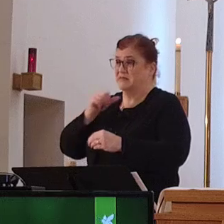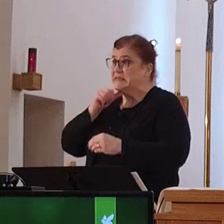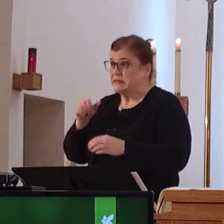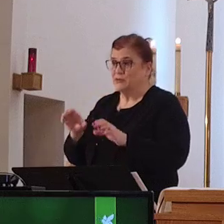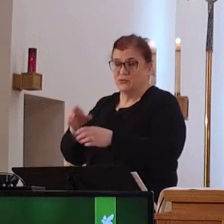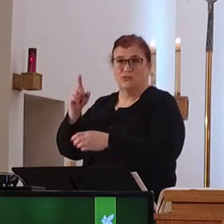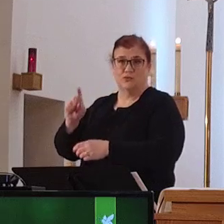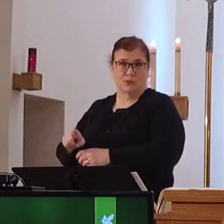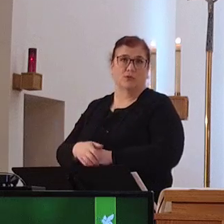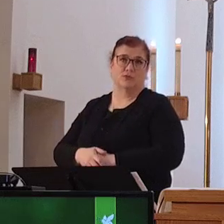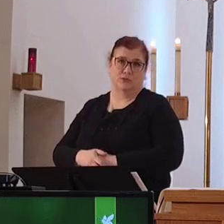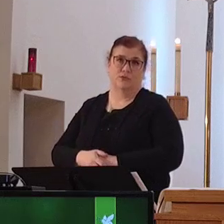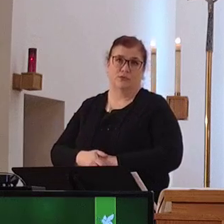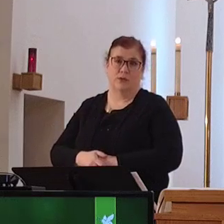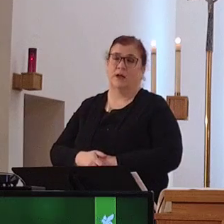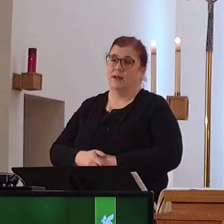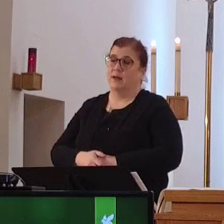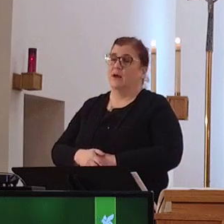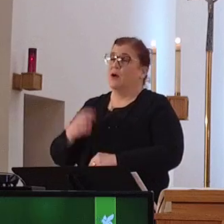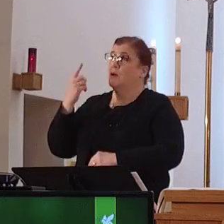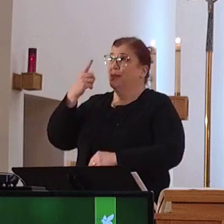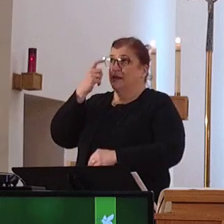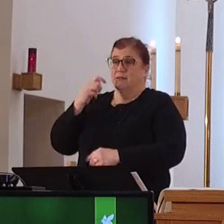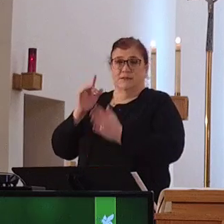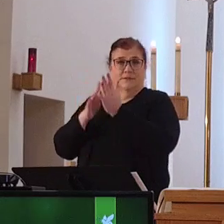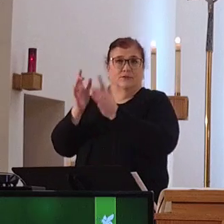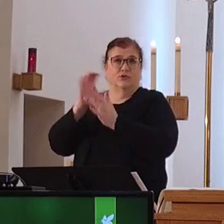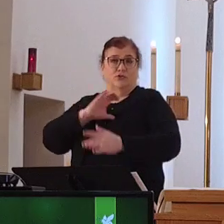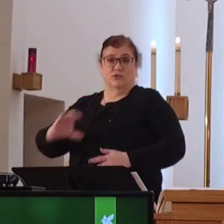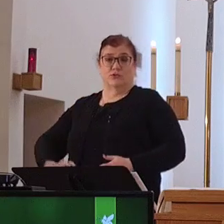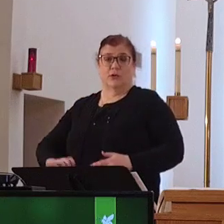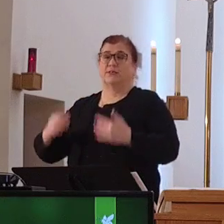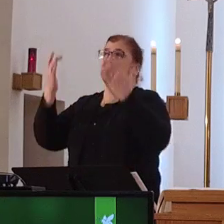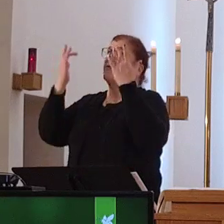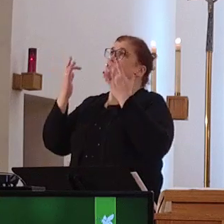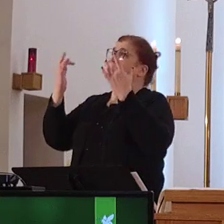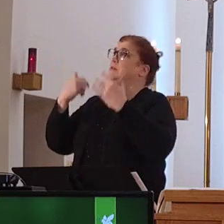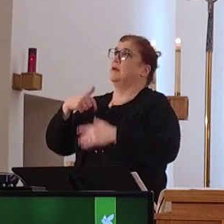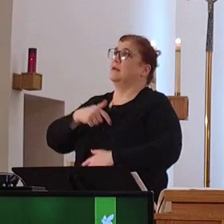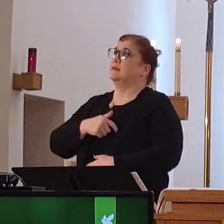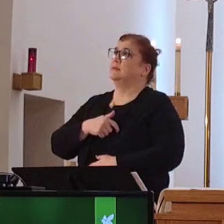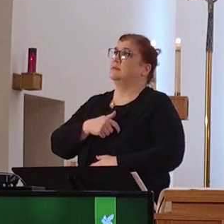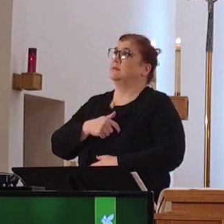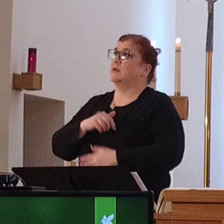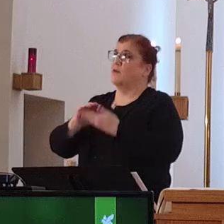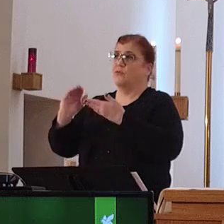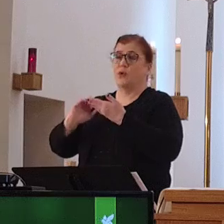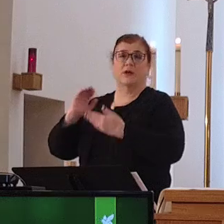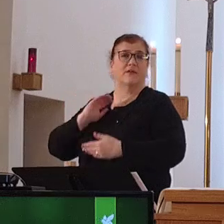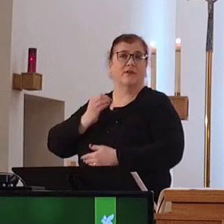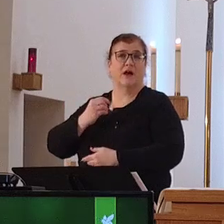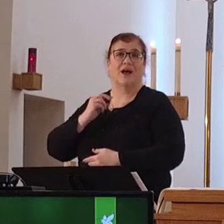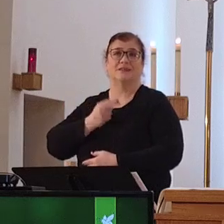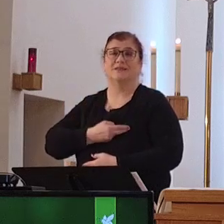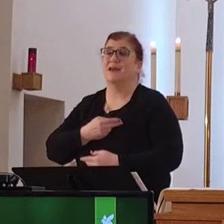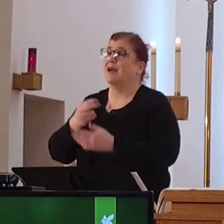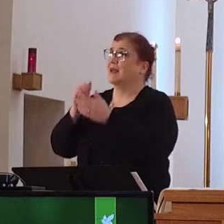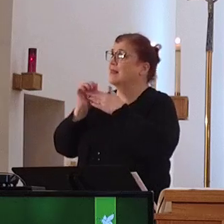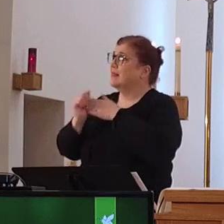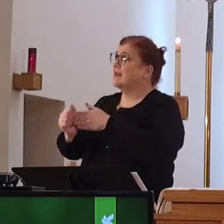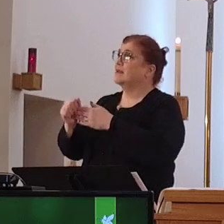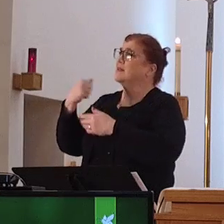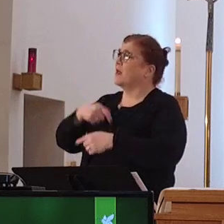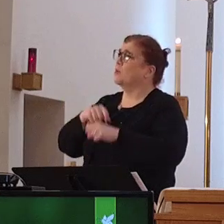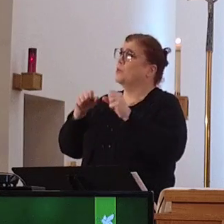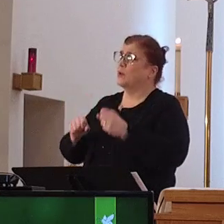undone. For the sake of Jesus Christ, have mercy on us. Forgive us and lead us, that